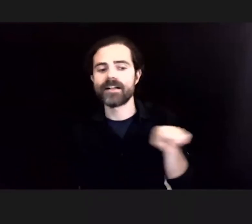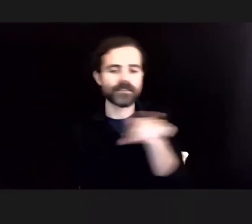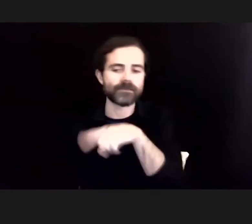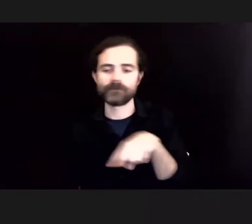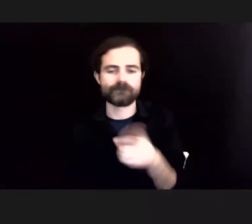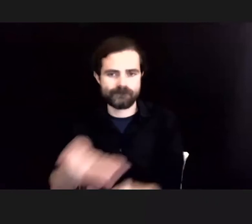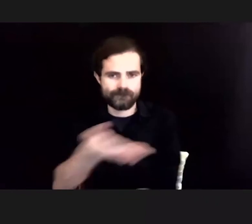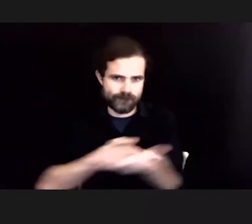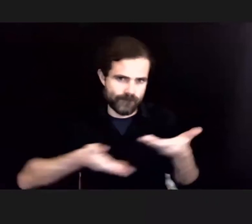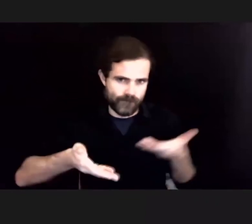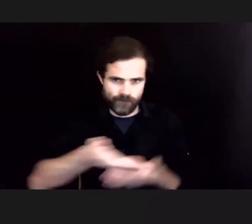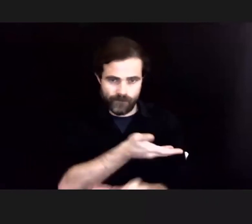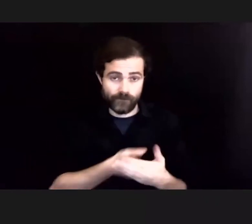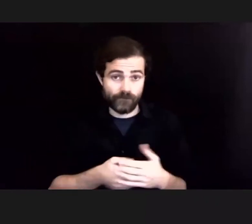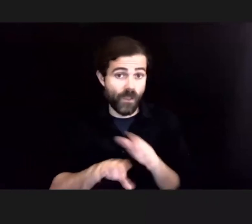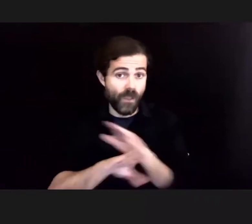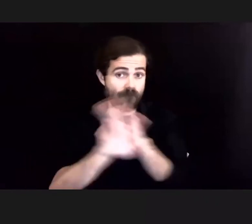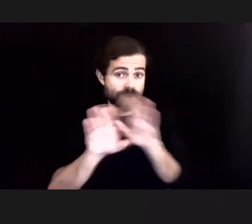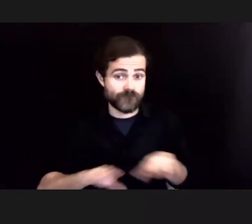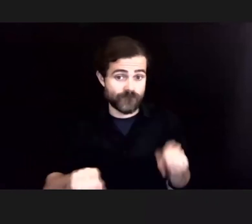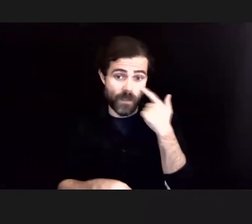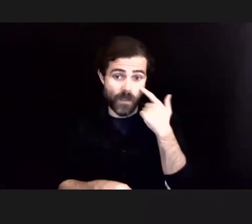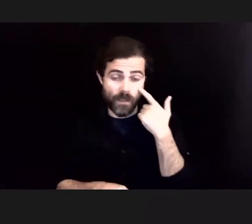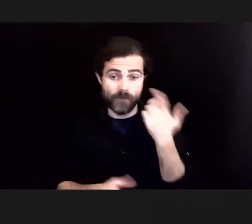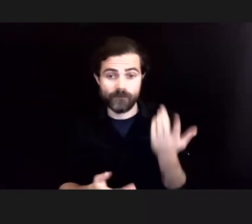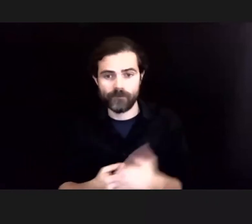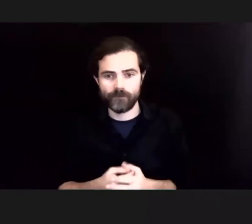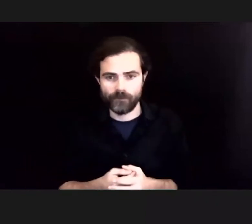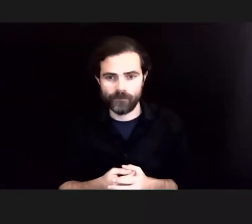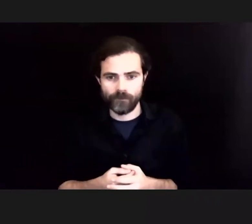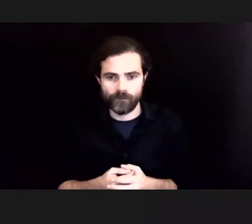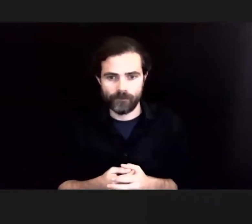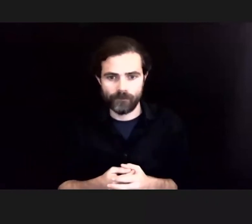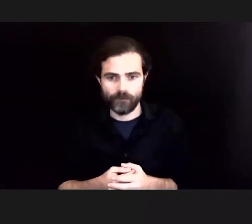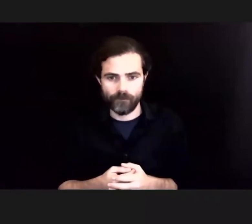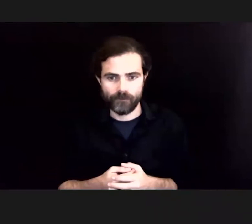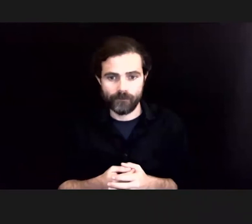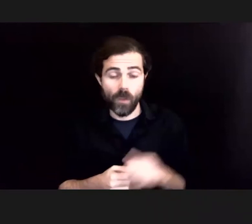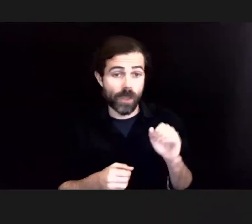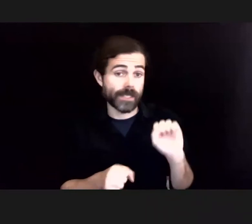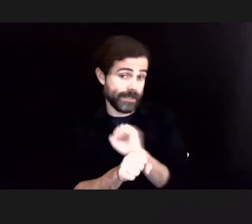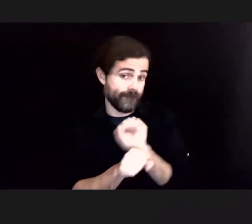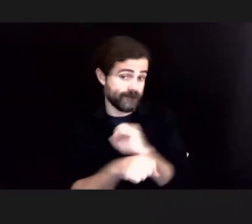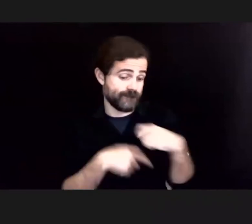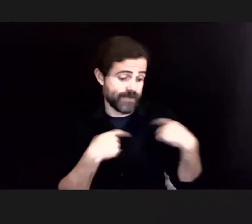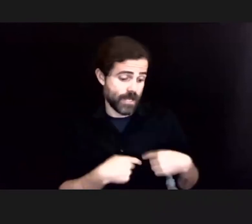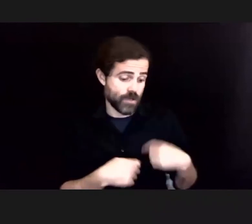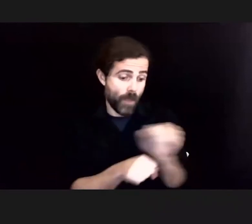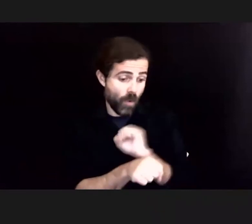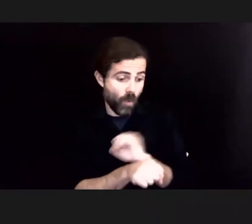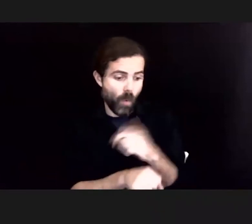ultimately to mainstreaming disability in the work of the philanthropic sector in general. So we would love to see